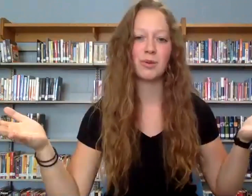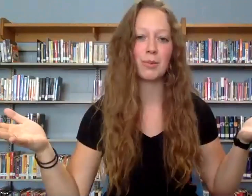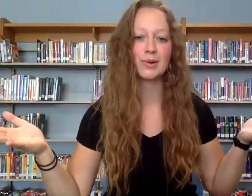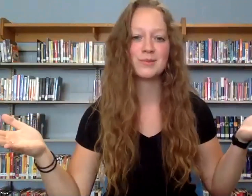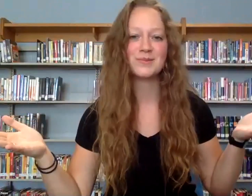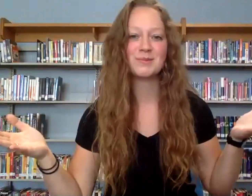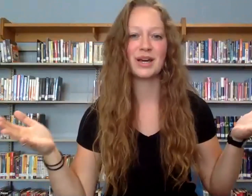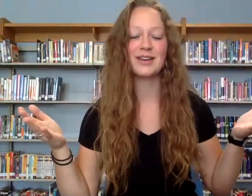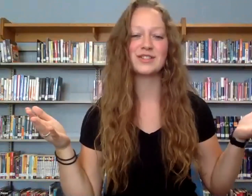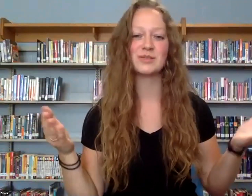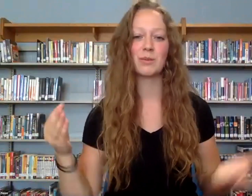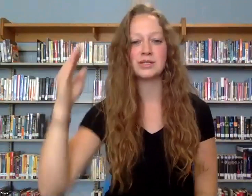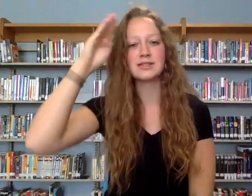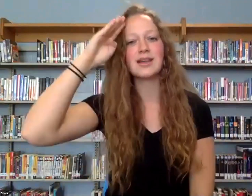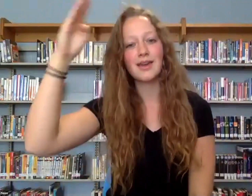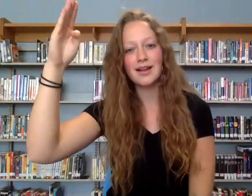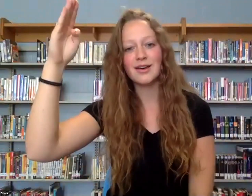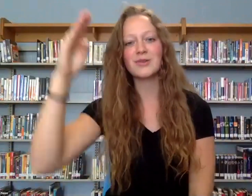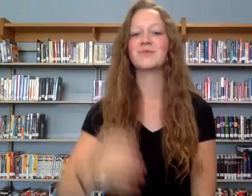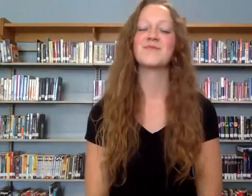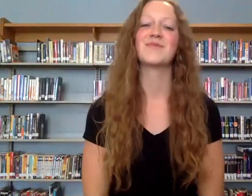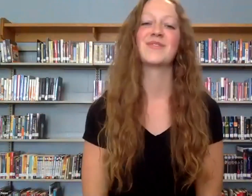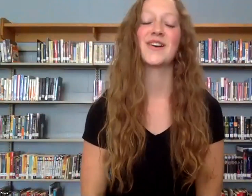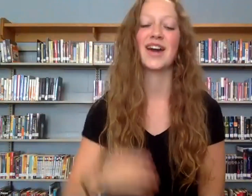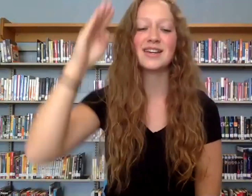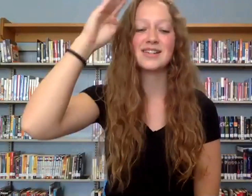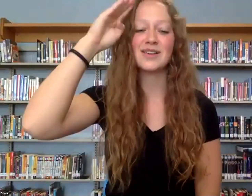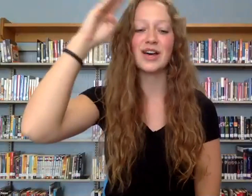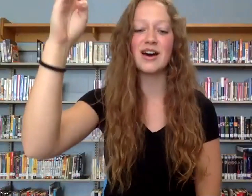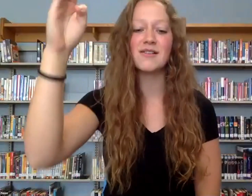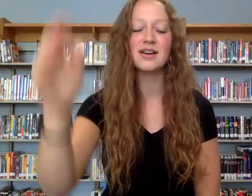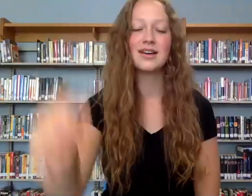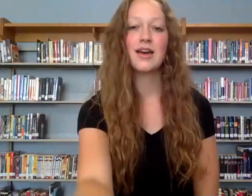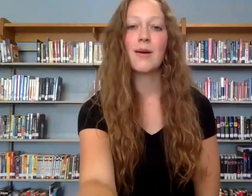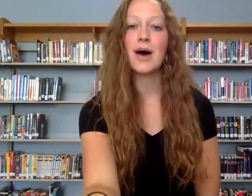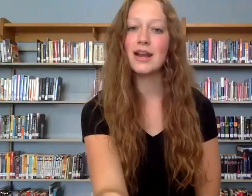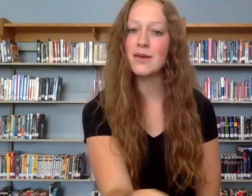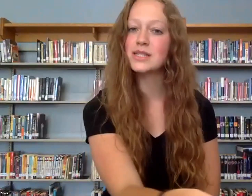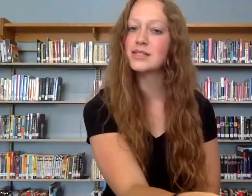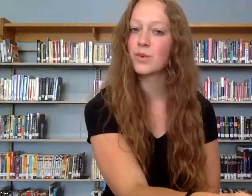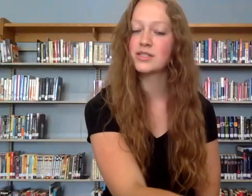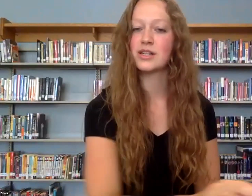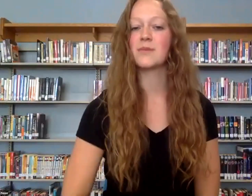people. But if it's just one person, it's like, hello. Okay. So hello, my name is, and what's your name?